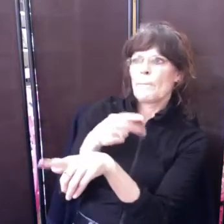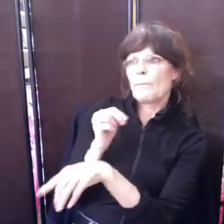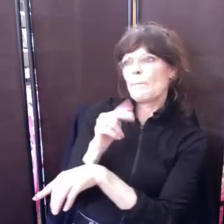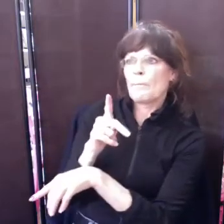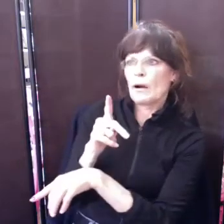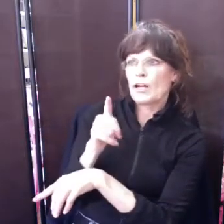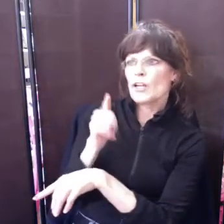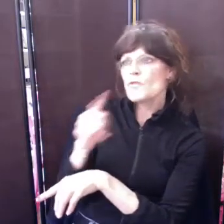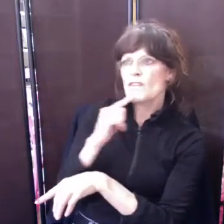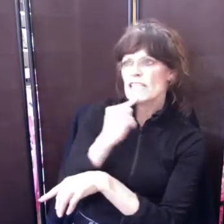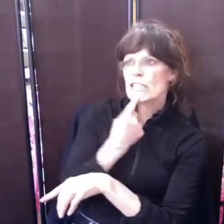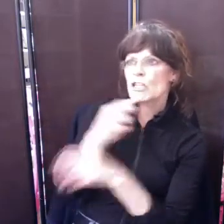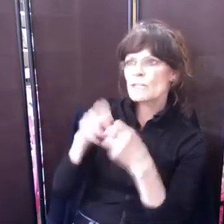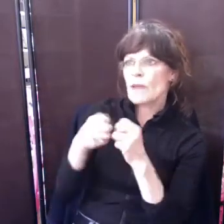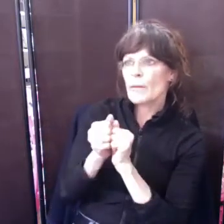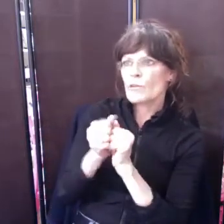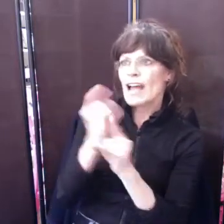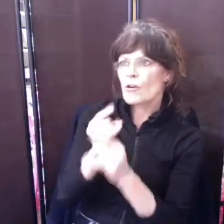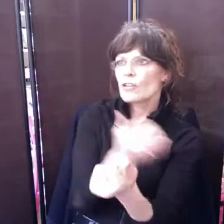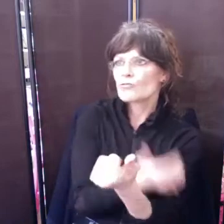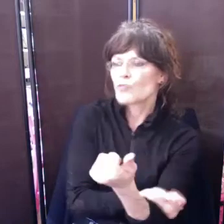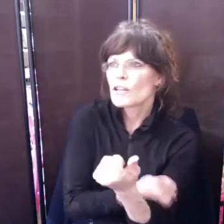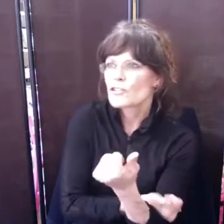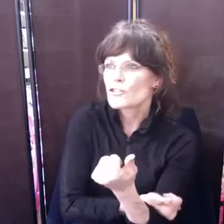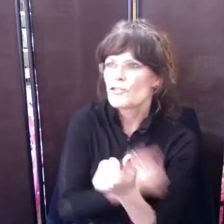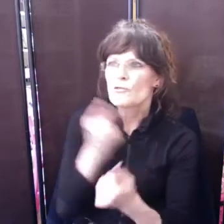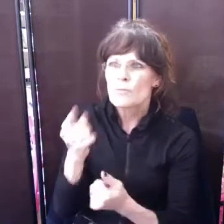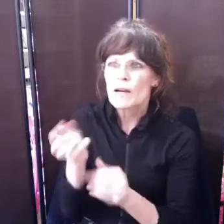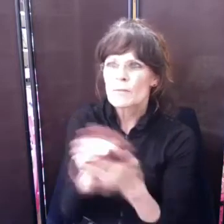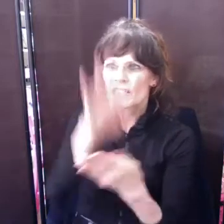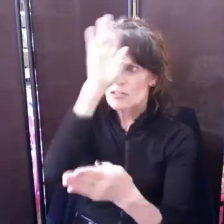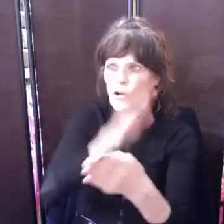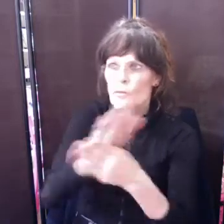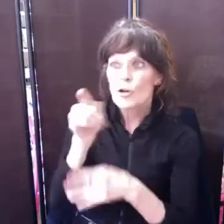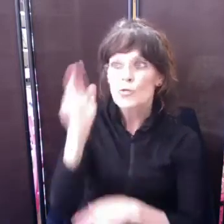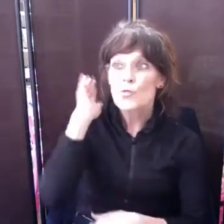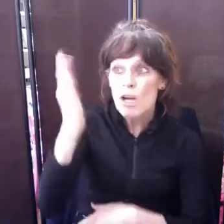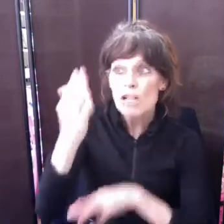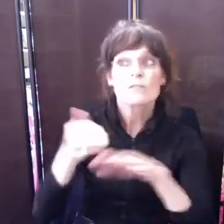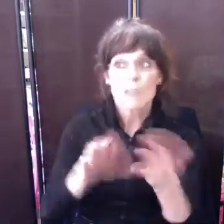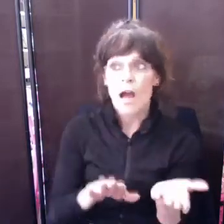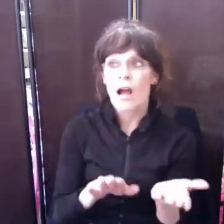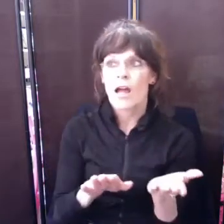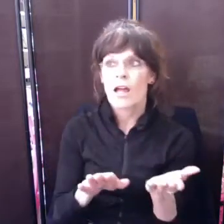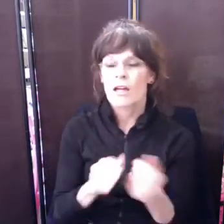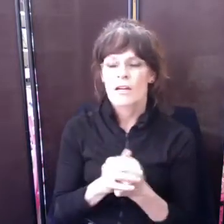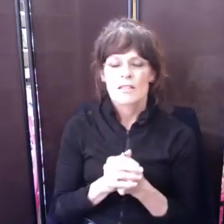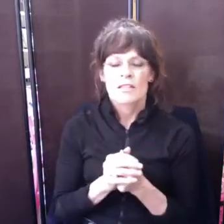serious problem with alcohol and drugs, and you better damn well get sober or you're going to die." And then he said, "And if you don't get sober,